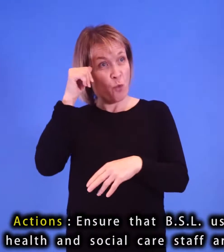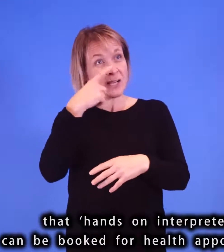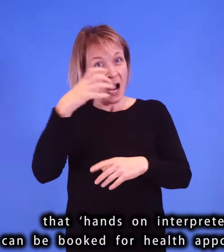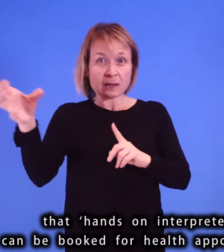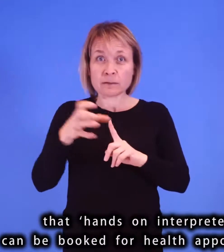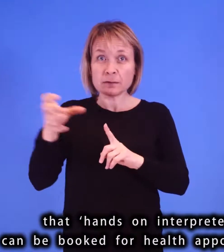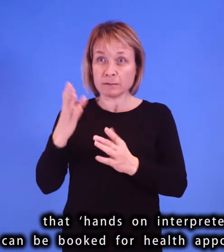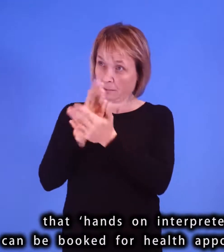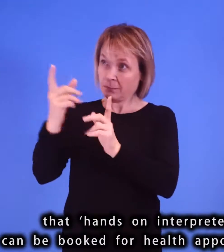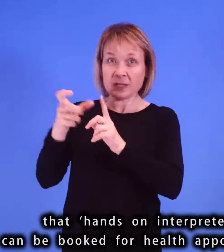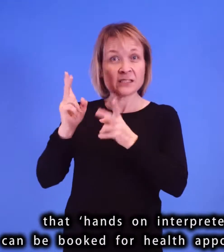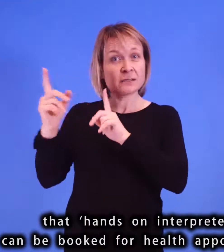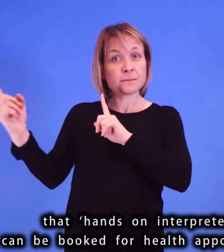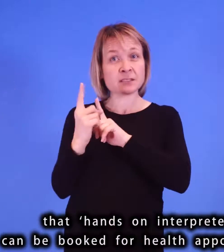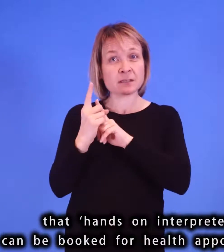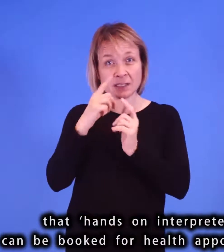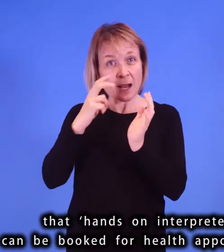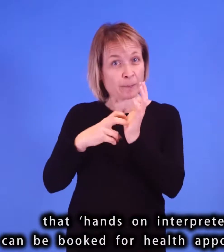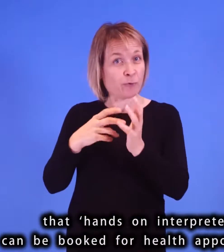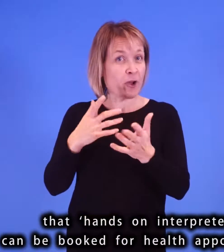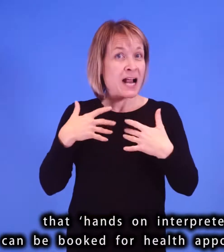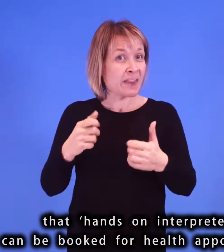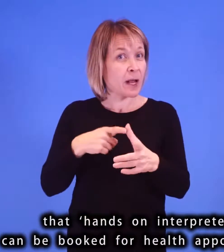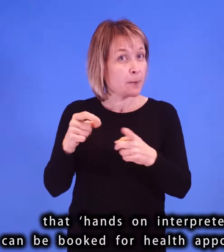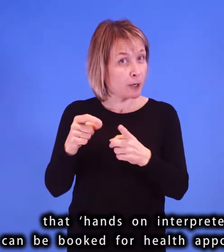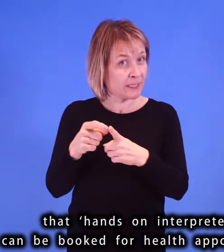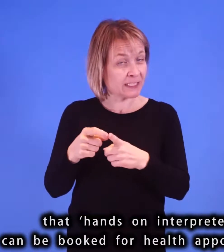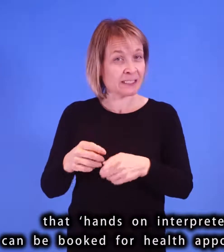are aware that hands-on interpreters can be booked for health appointments.